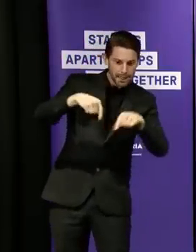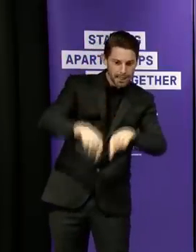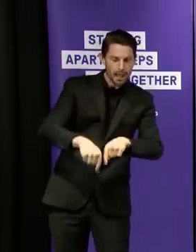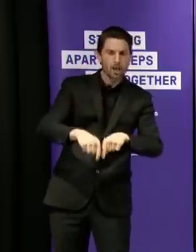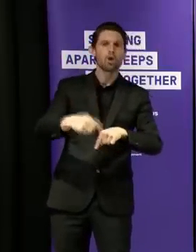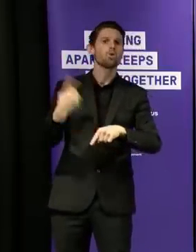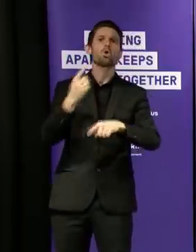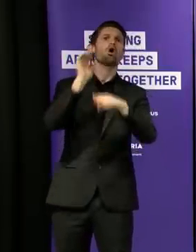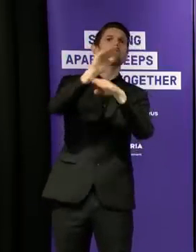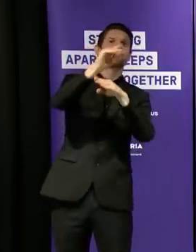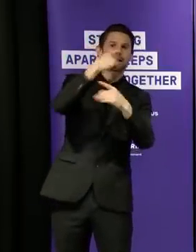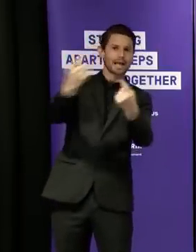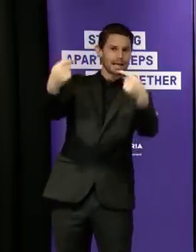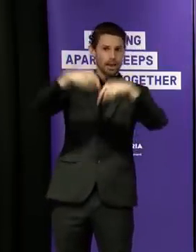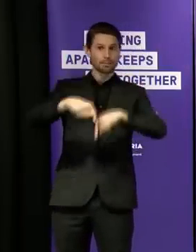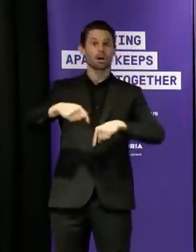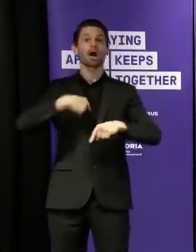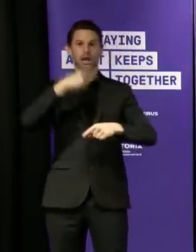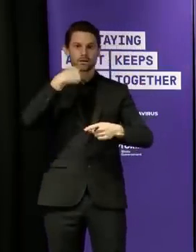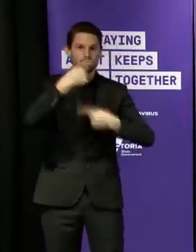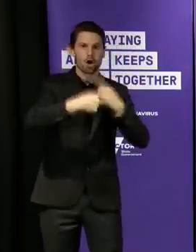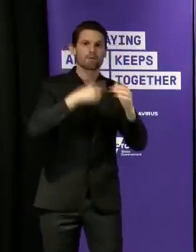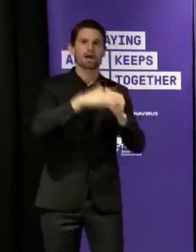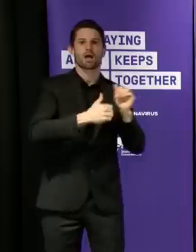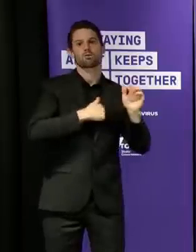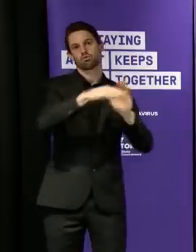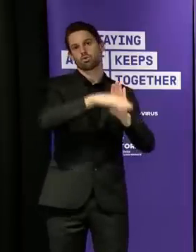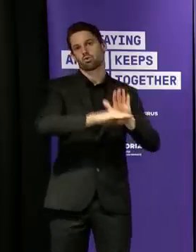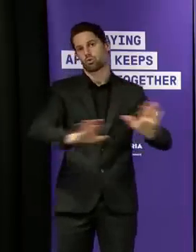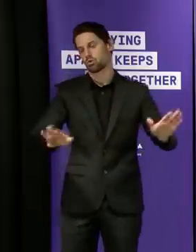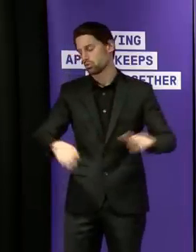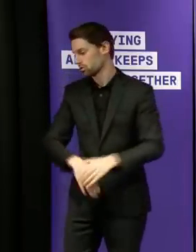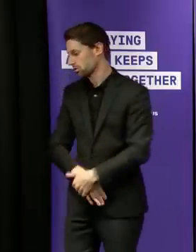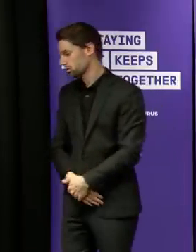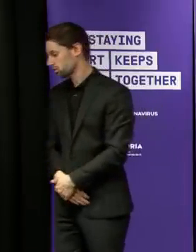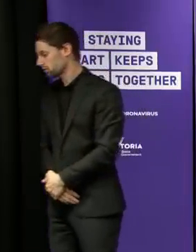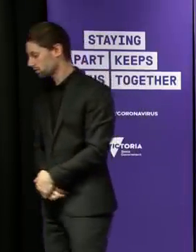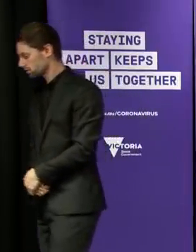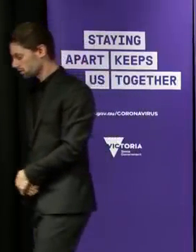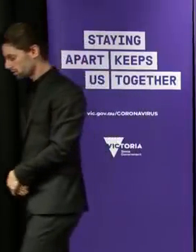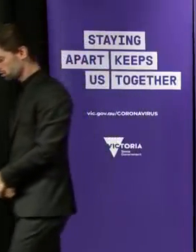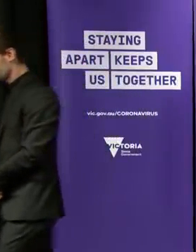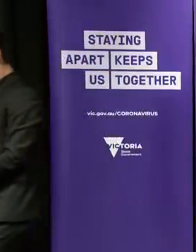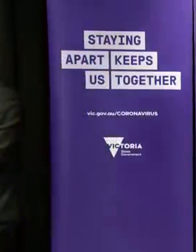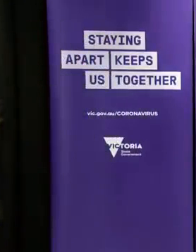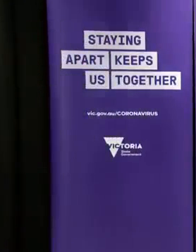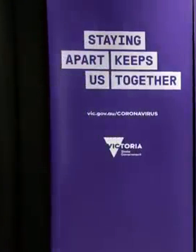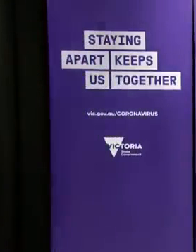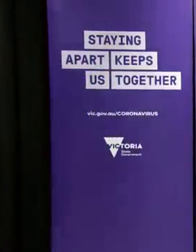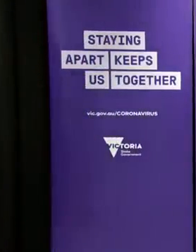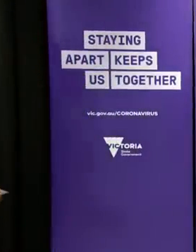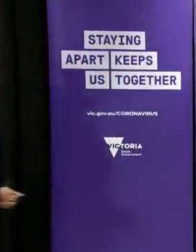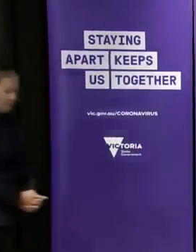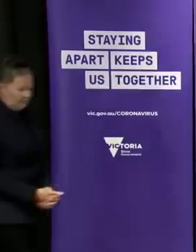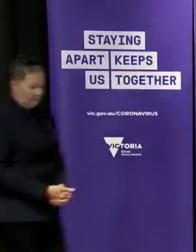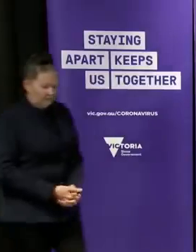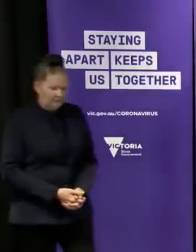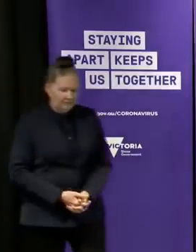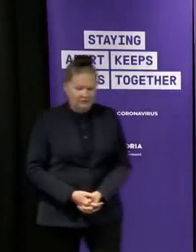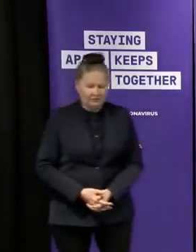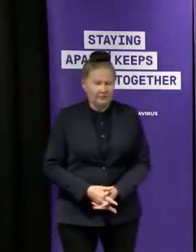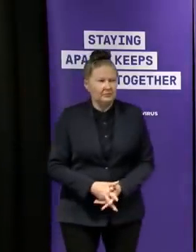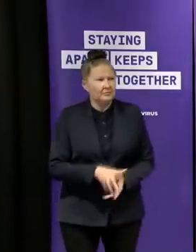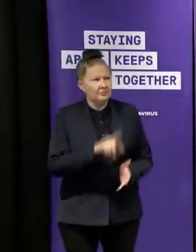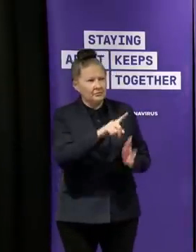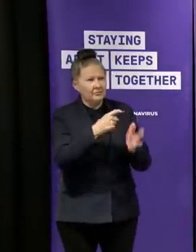coming, so that we can engage with them. Professor Sutton, the Kilmore and District Hospitals just posted that a staff member at Kemp's Bakery